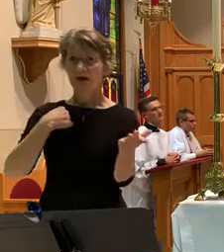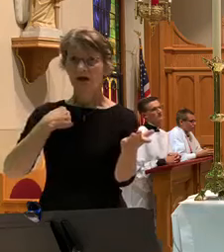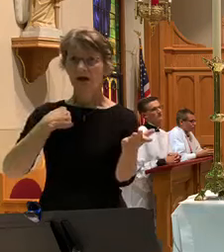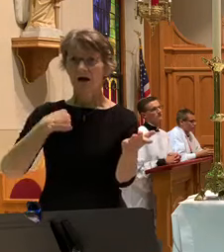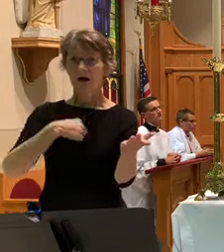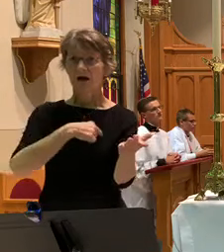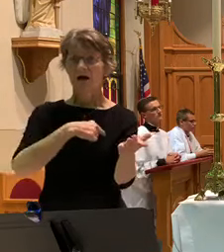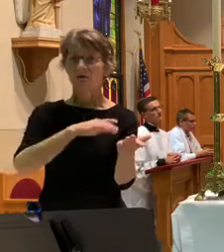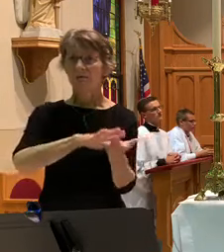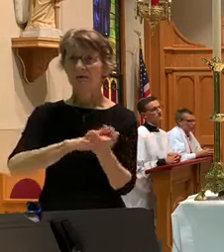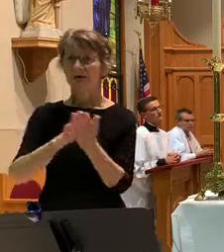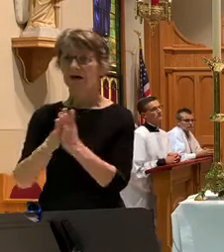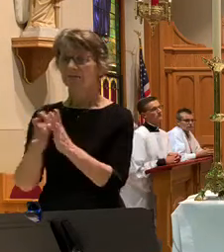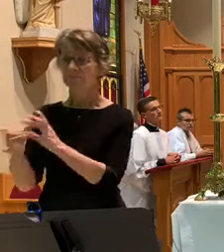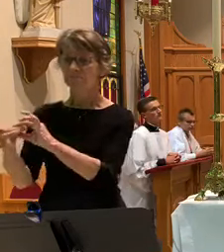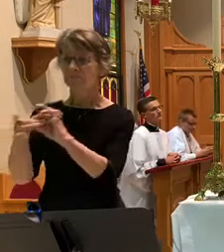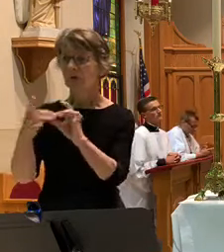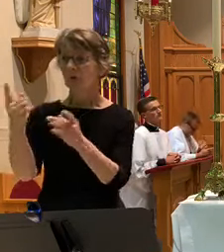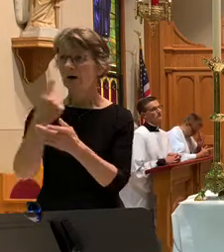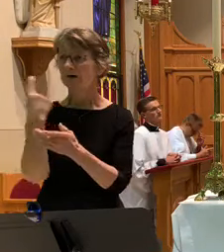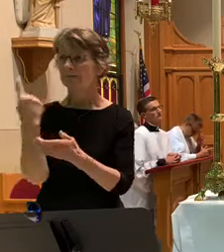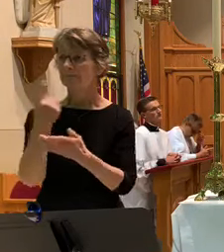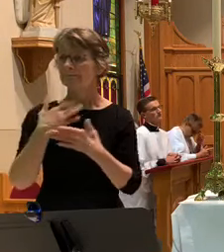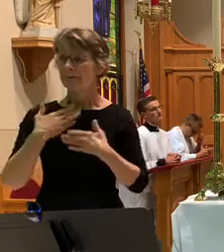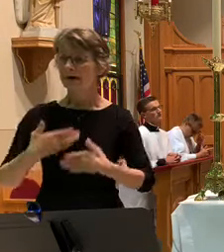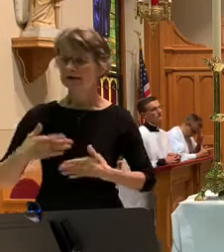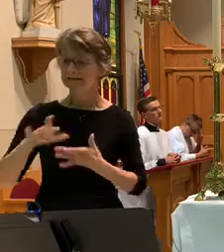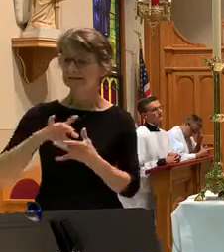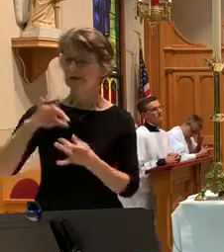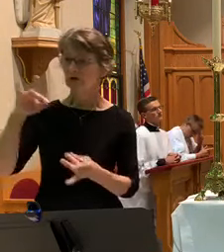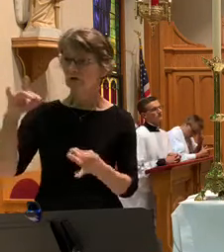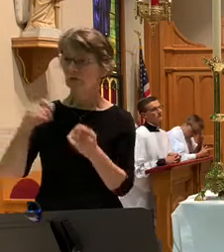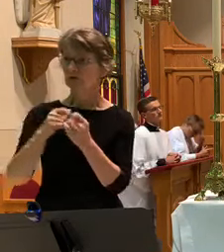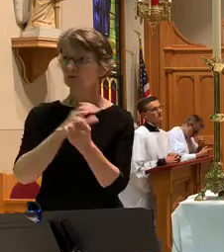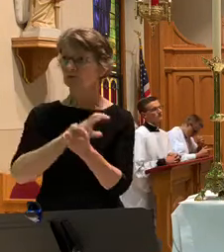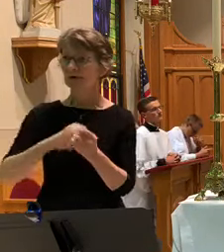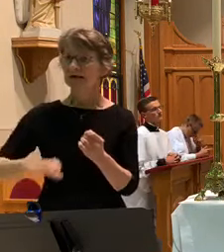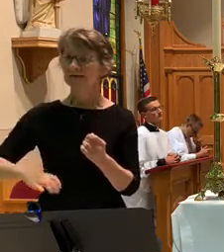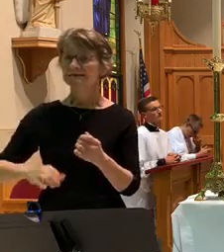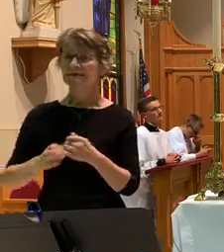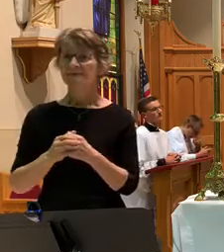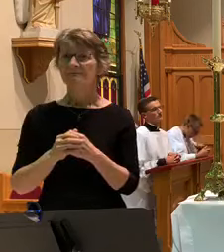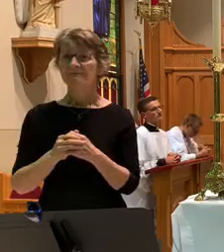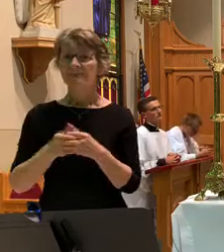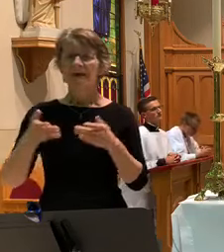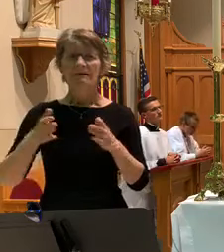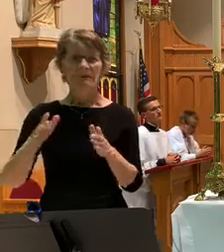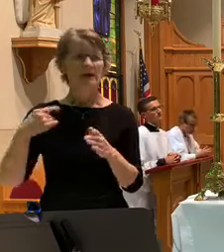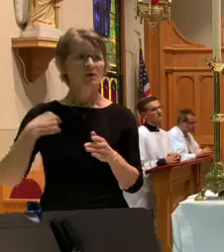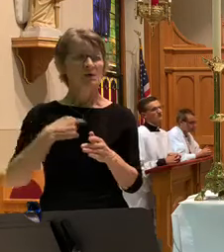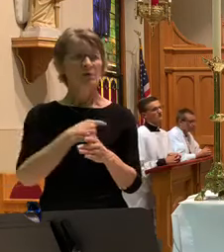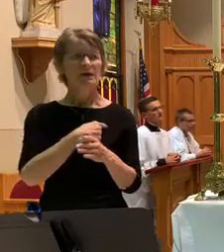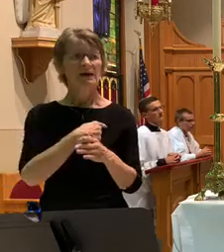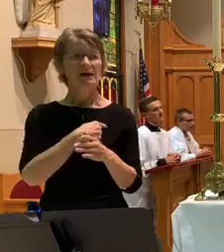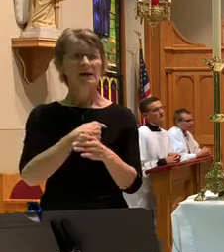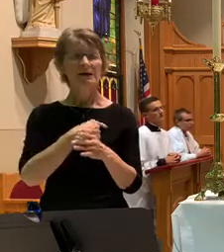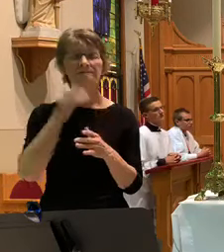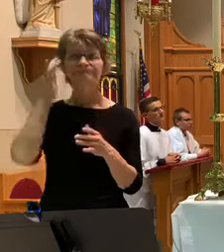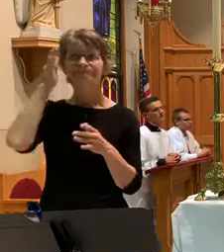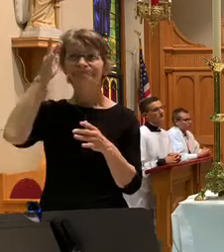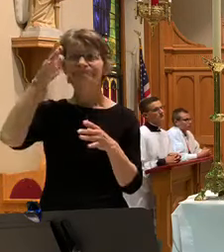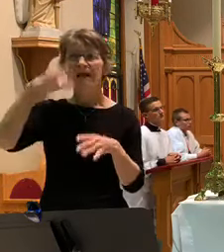Christ. May he make of us an eternal offering to you, so that we may obtain